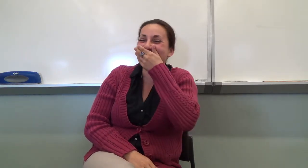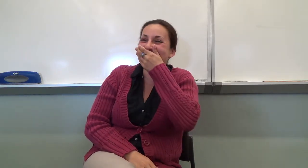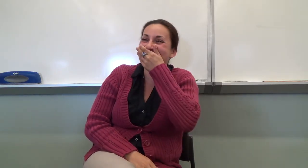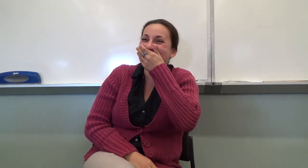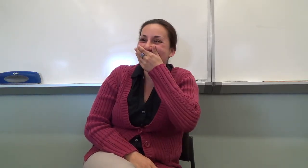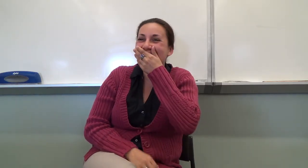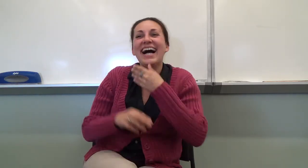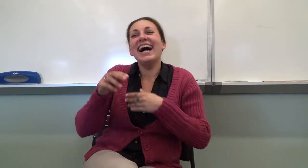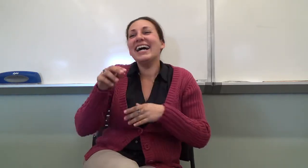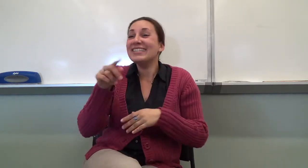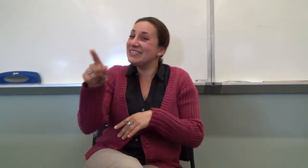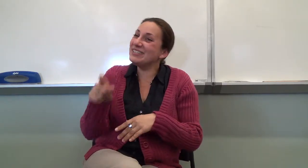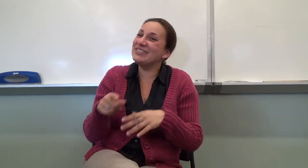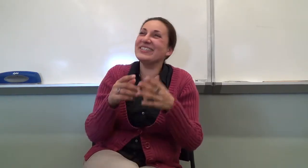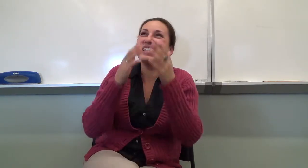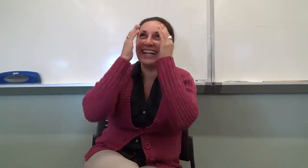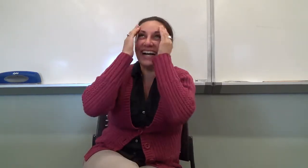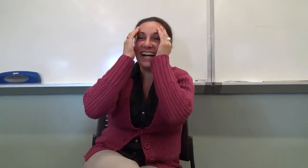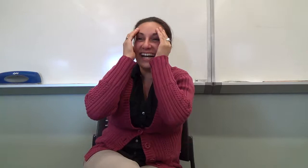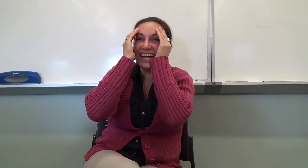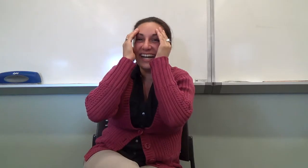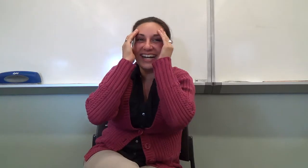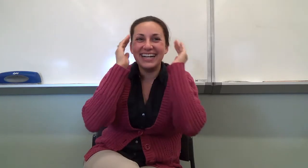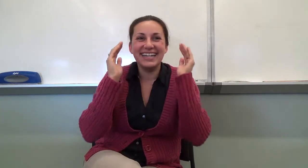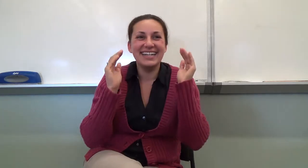Well, I apologize.